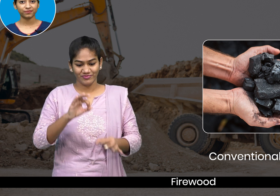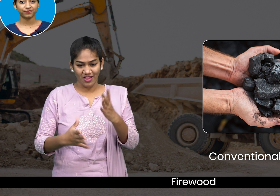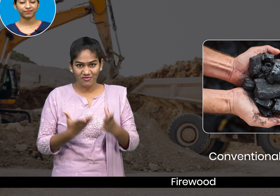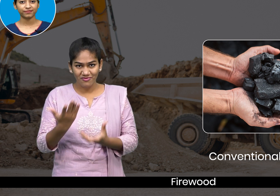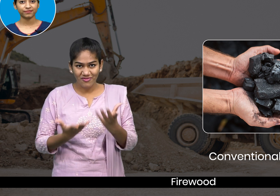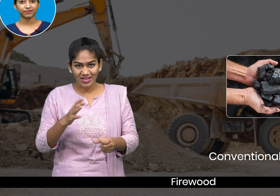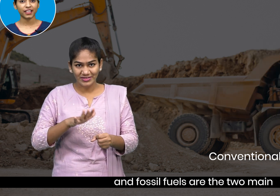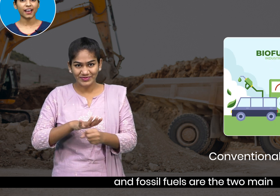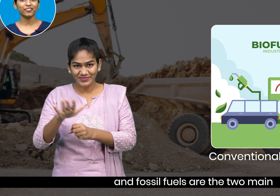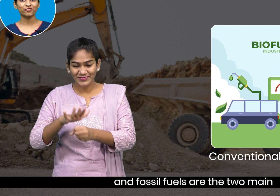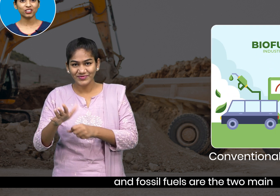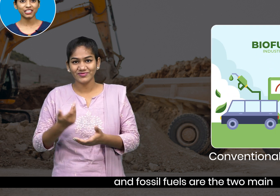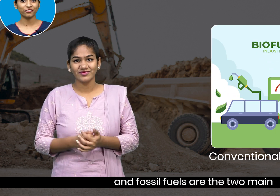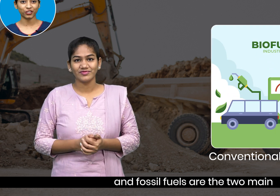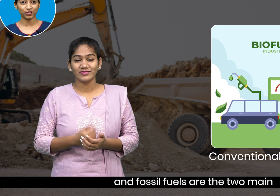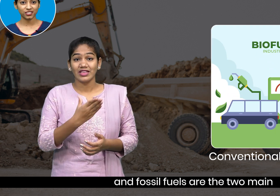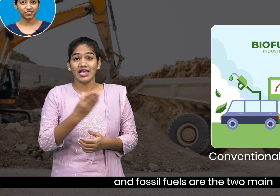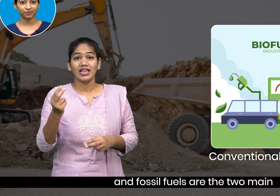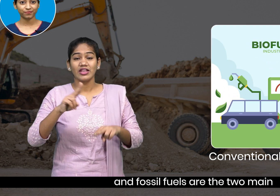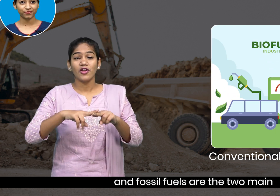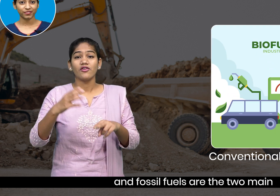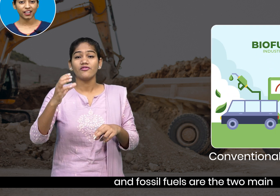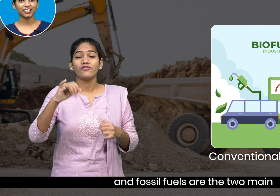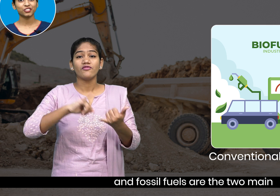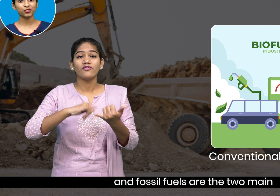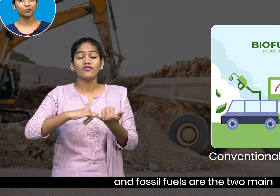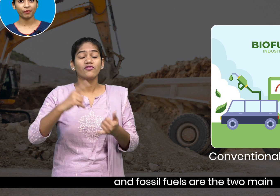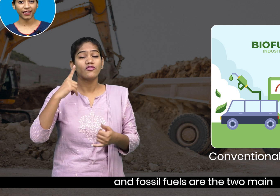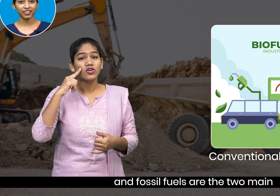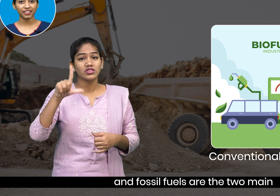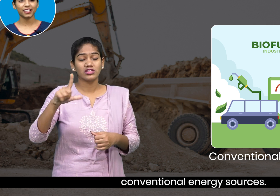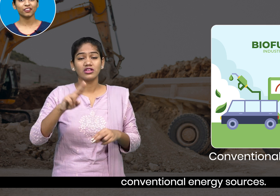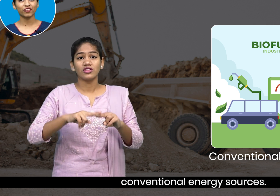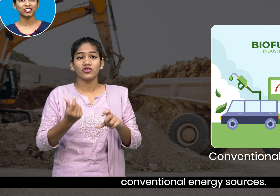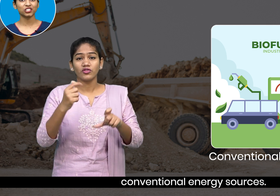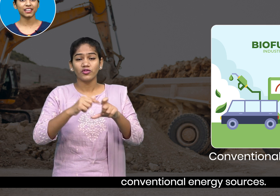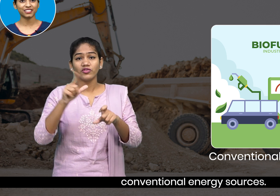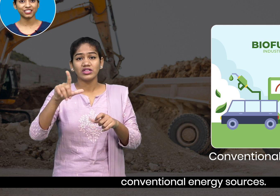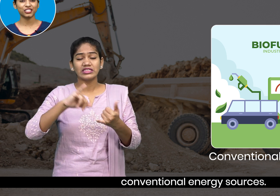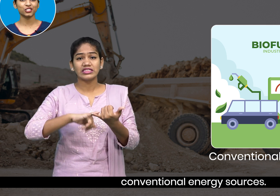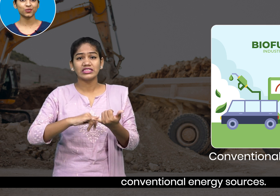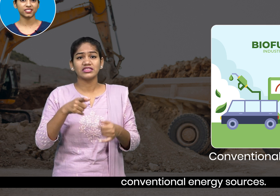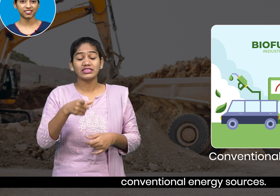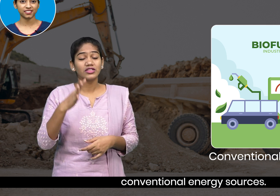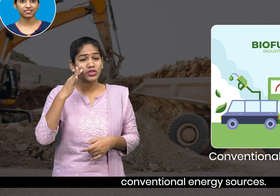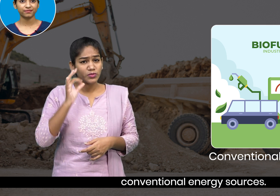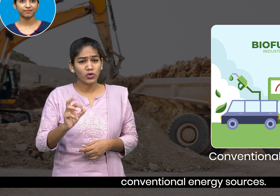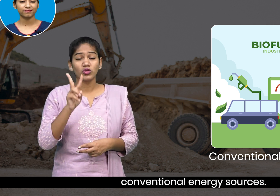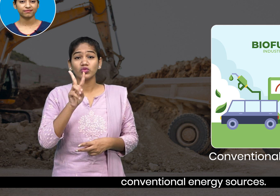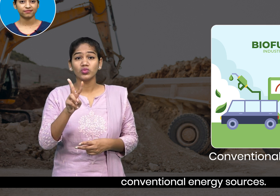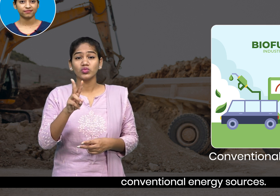Firewood and fossil fuels are the two main conventional energy